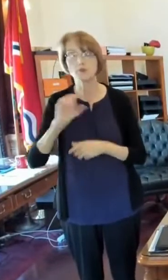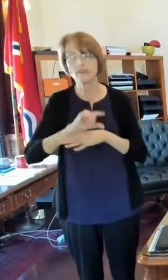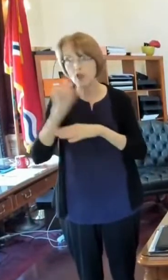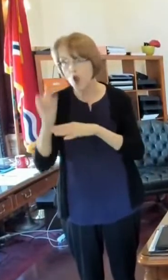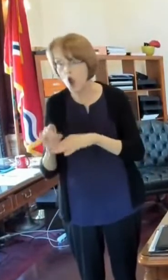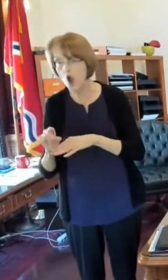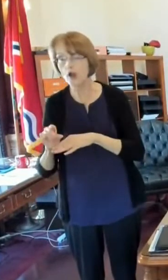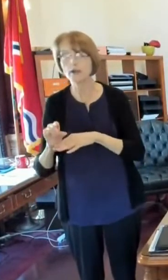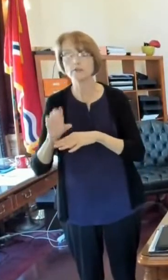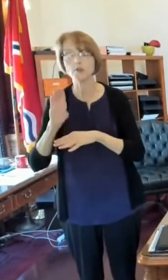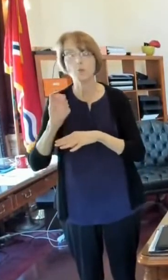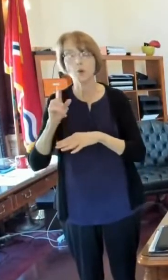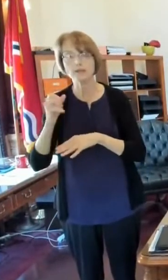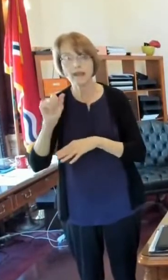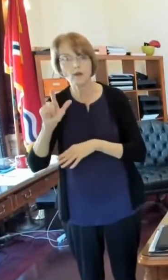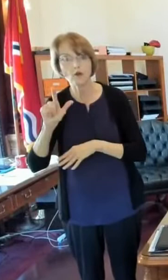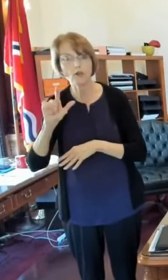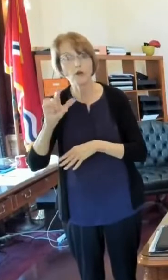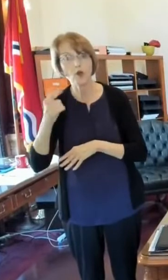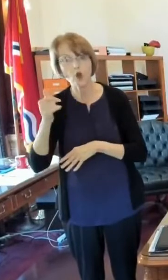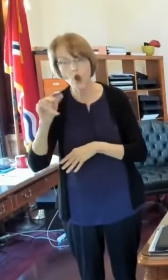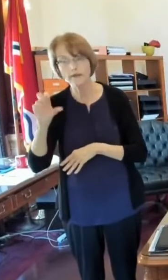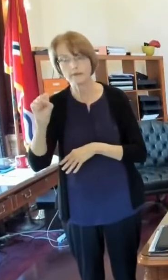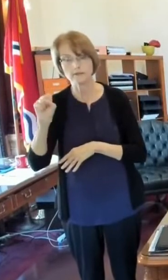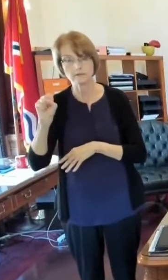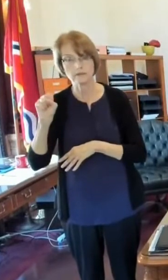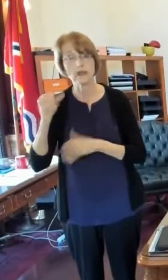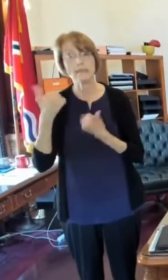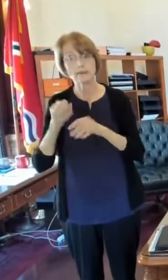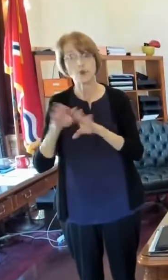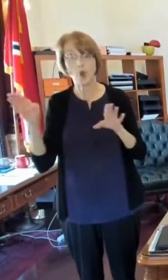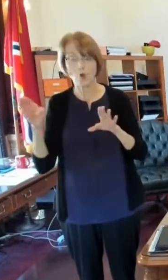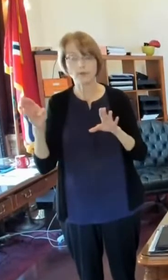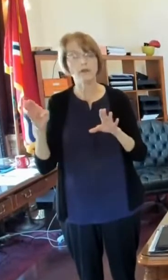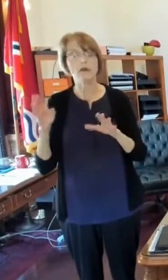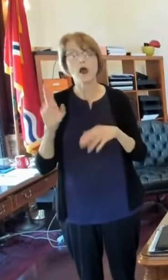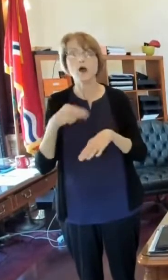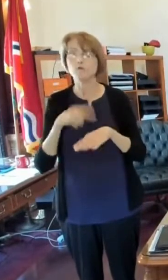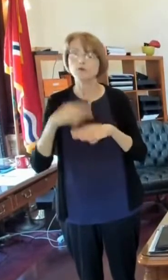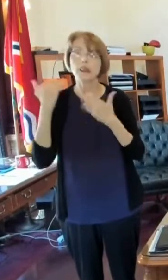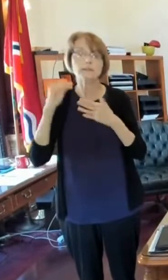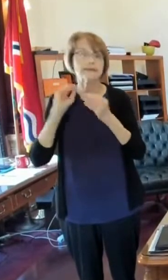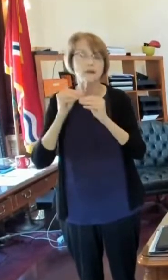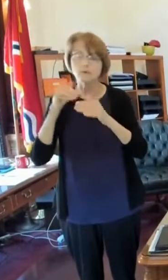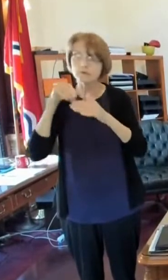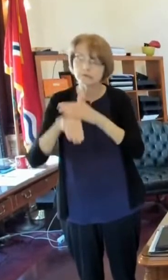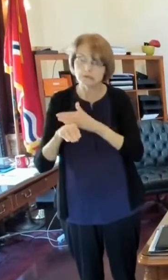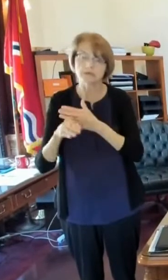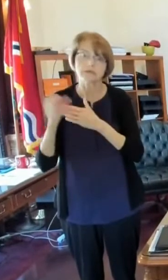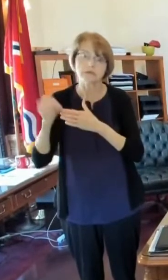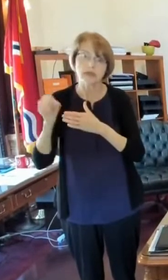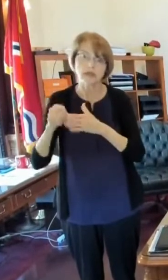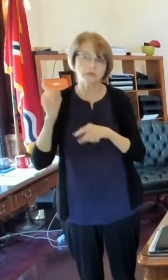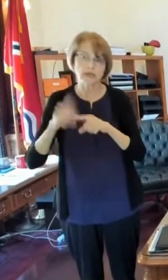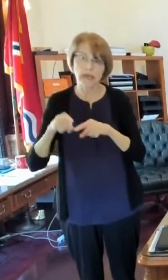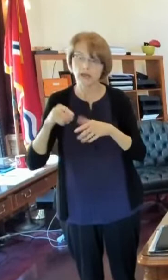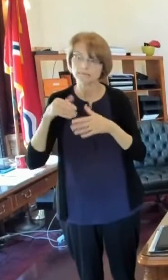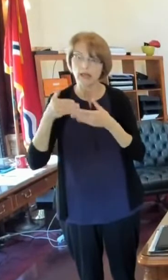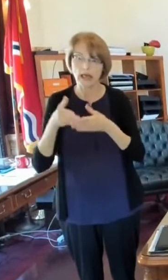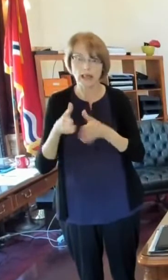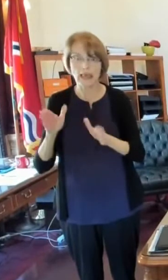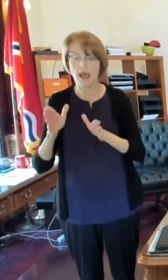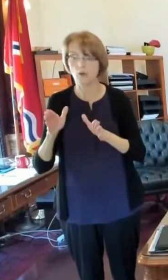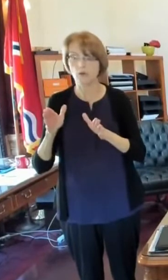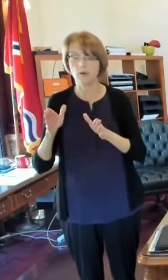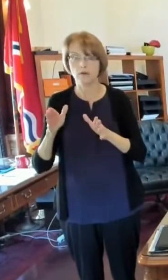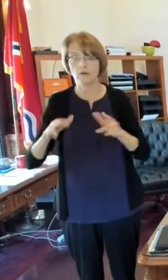those places are still open now, and they're not crowded, and they can't be crowded. I mean, we don't allow that. You have to do